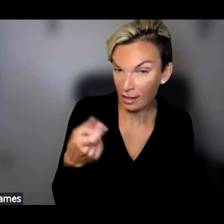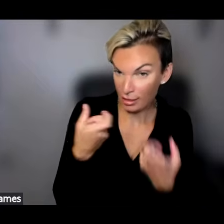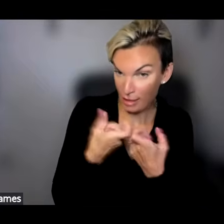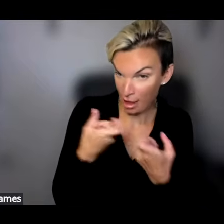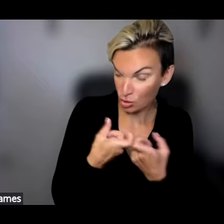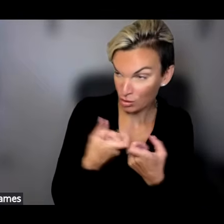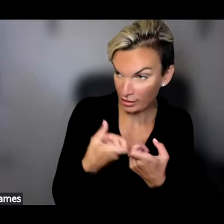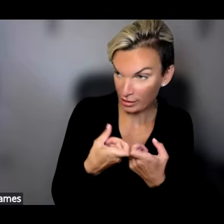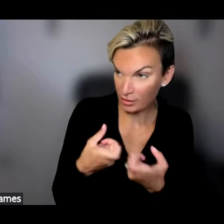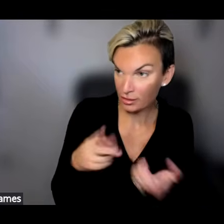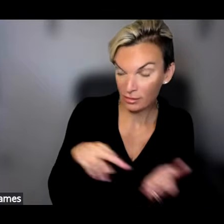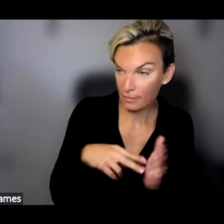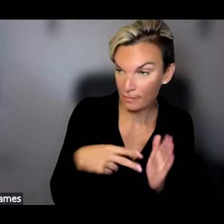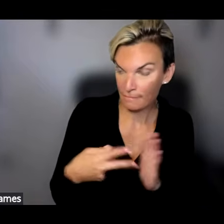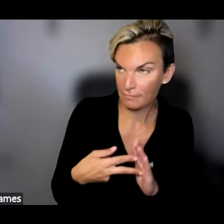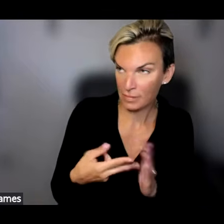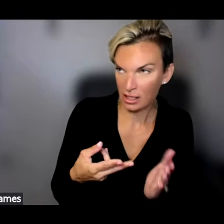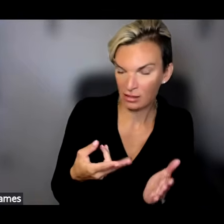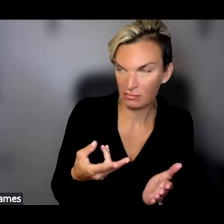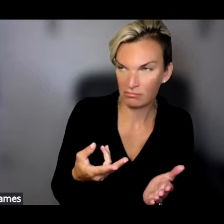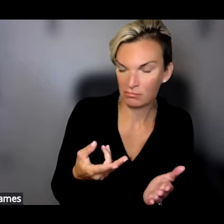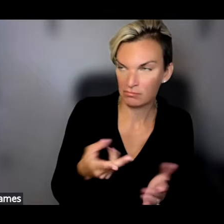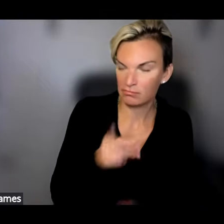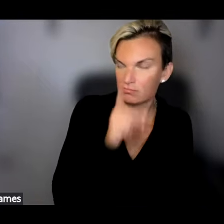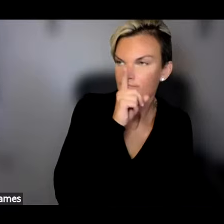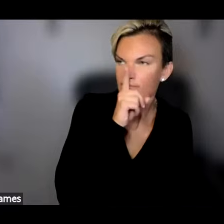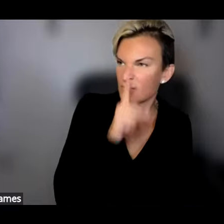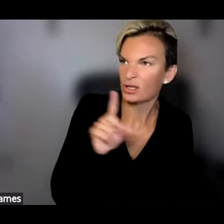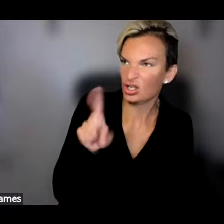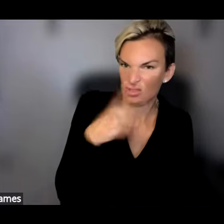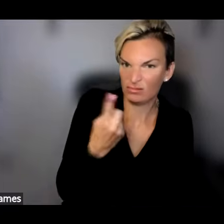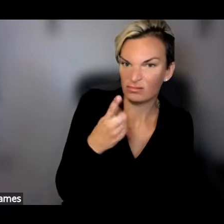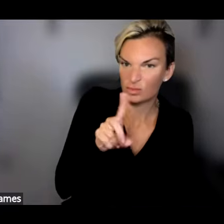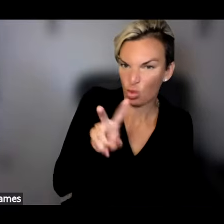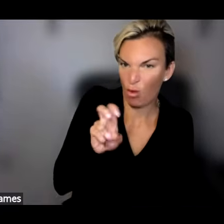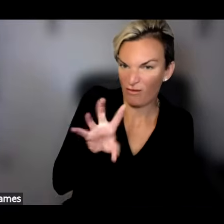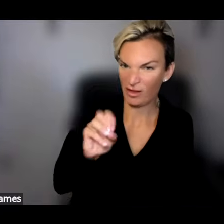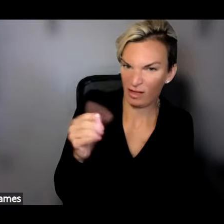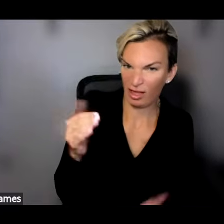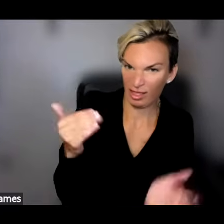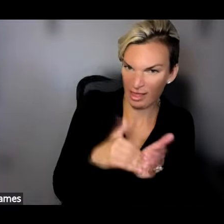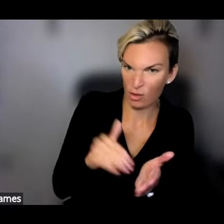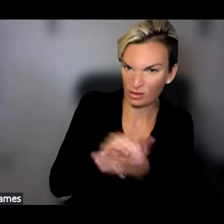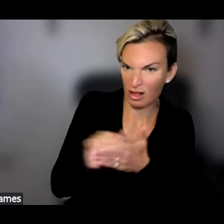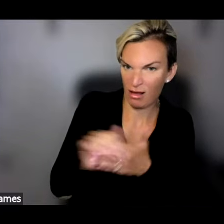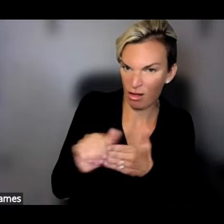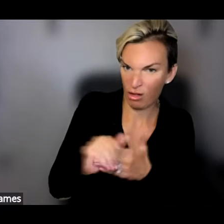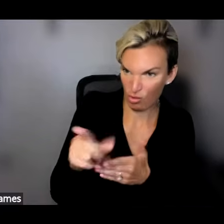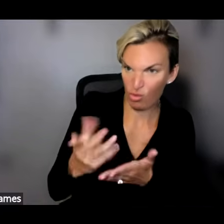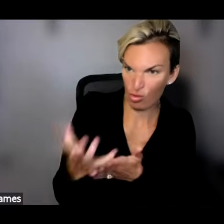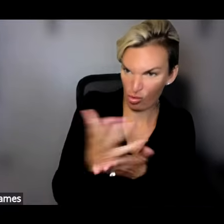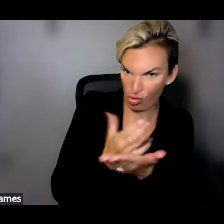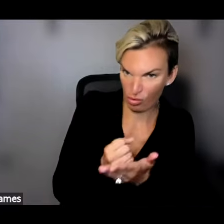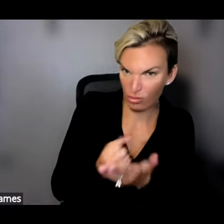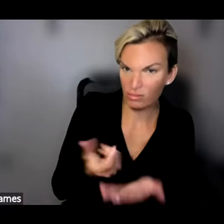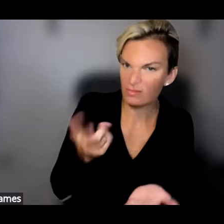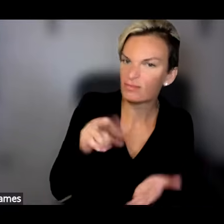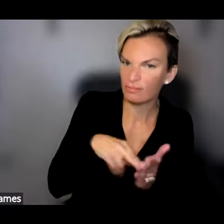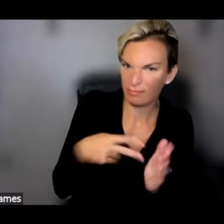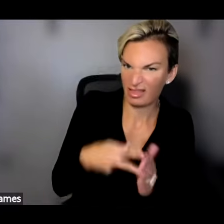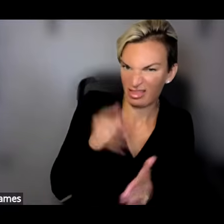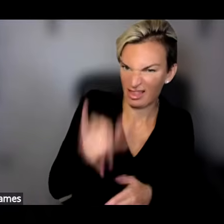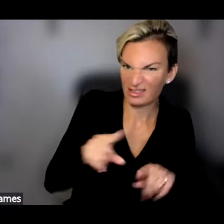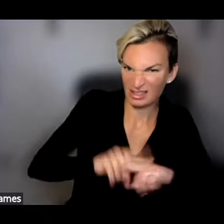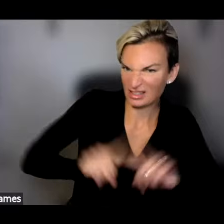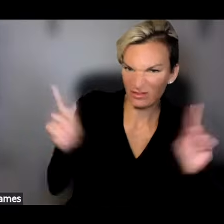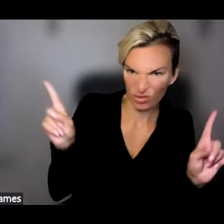be a regulated utility. You just have to have 250,000 in government. I think we have to reflect that. I agree. I think we need to add that. So